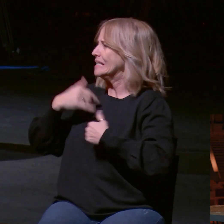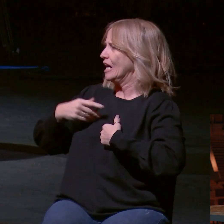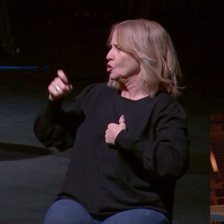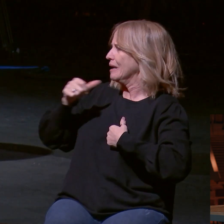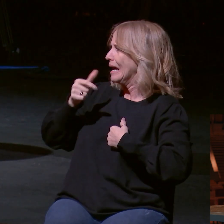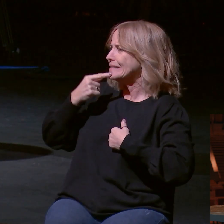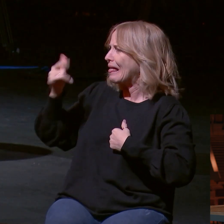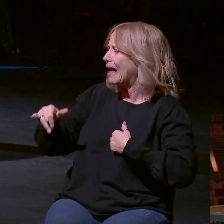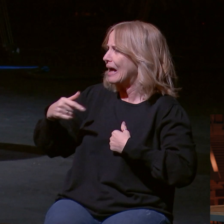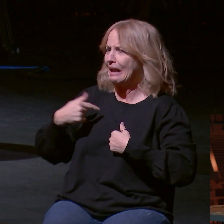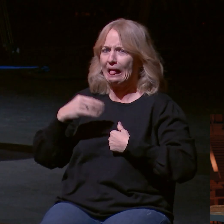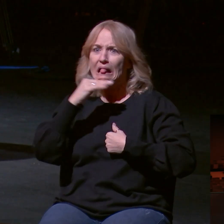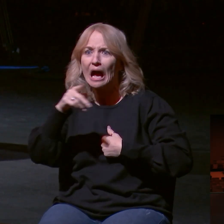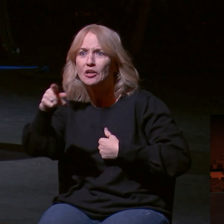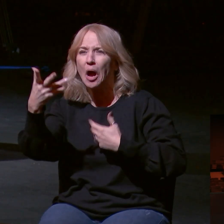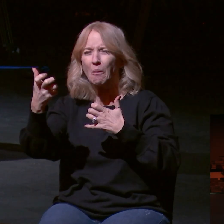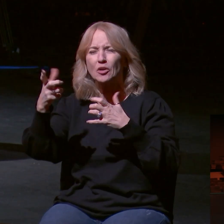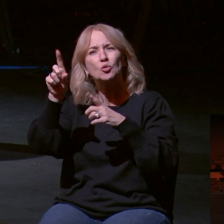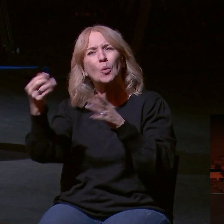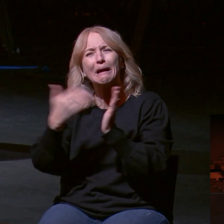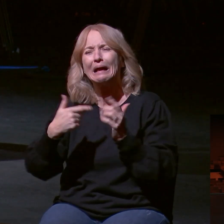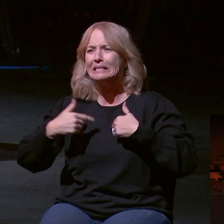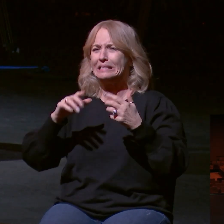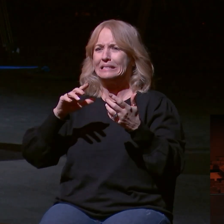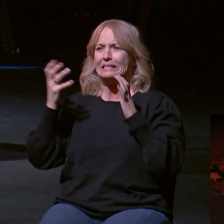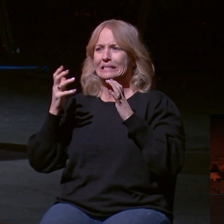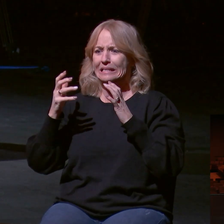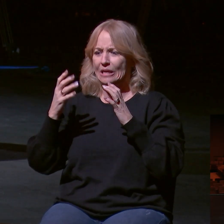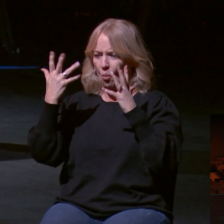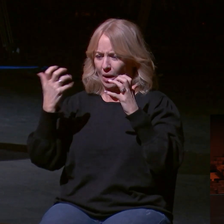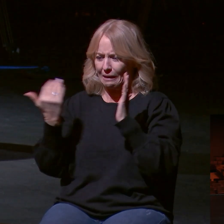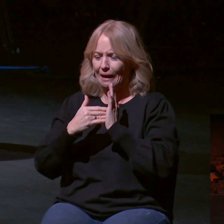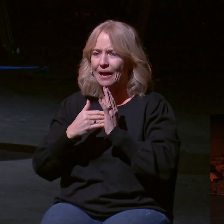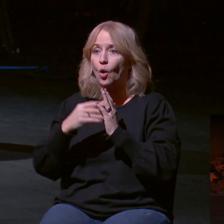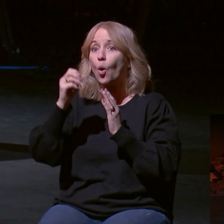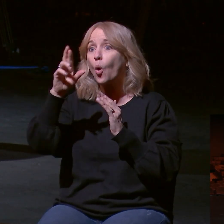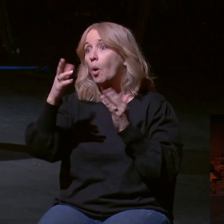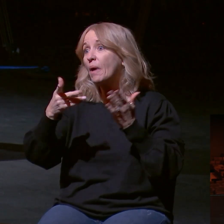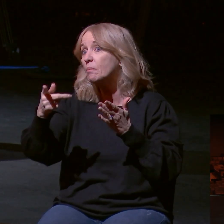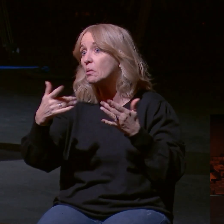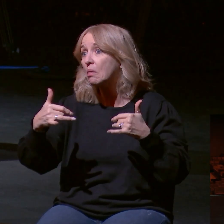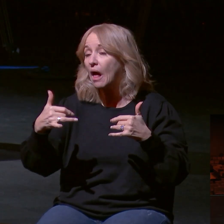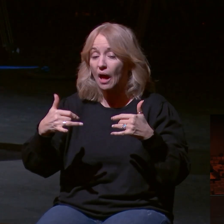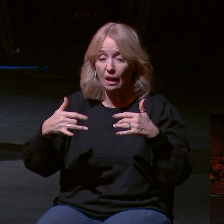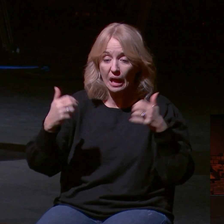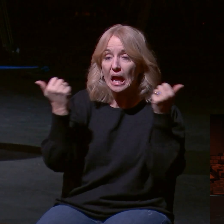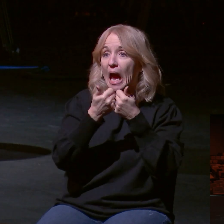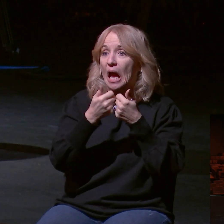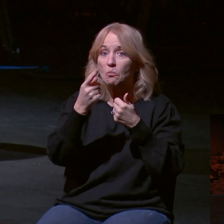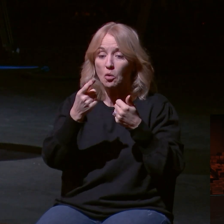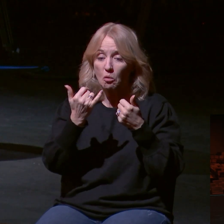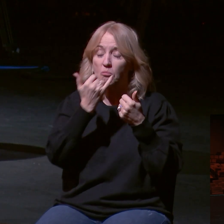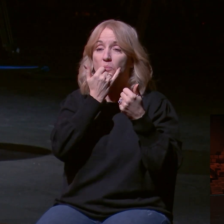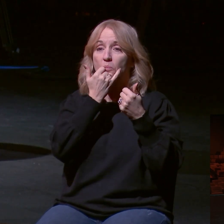friend or a coworker or your parents, maybe not making a big play in the game. Let's be honest, we're all grateful when we get the chance to